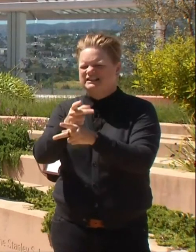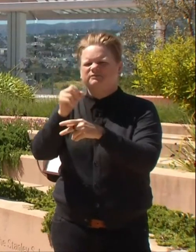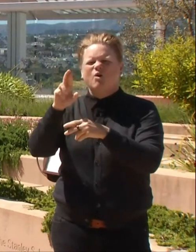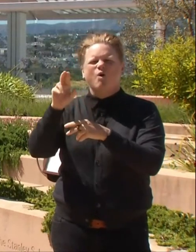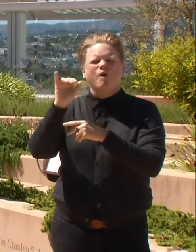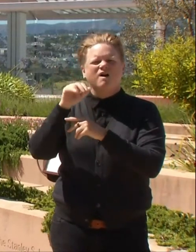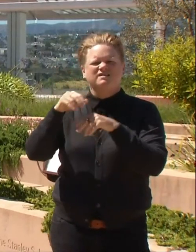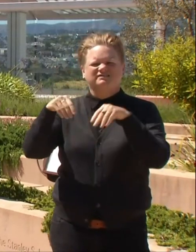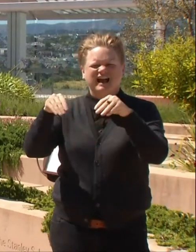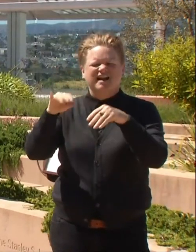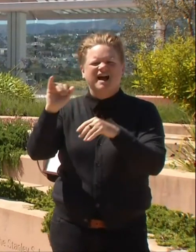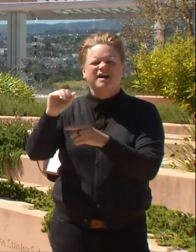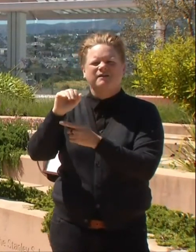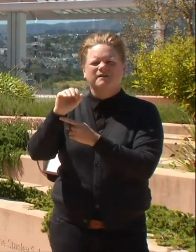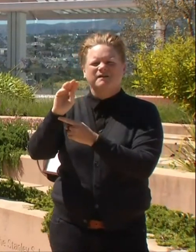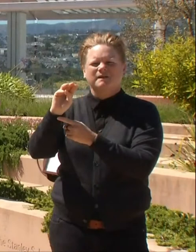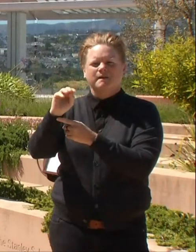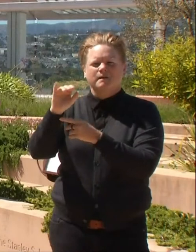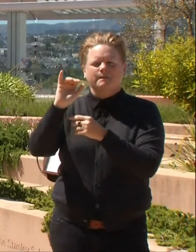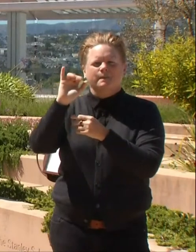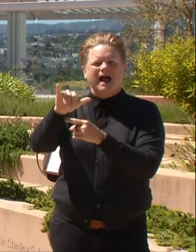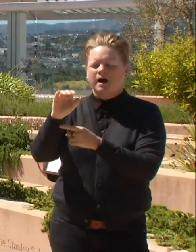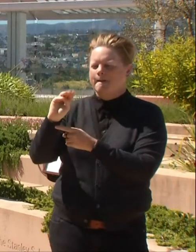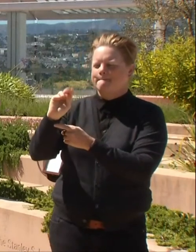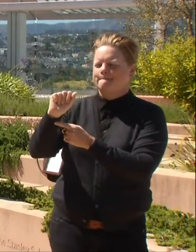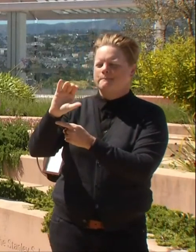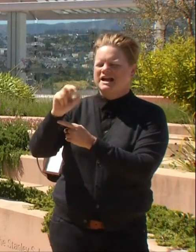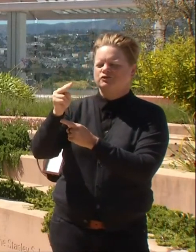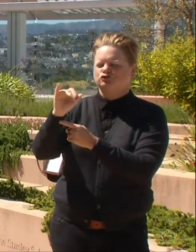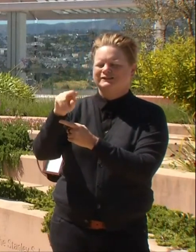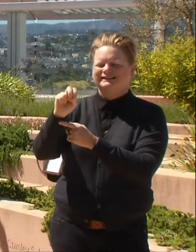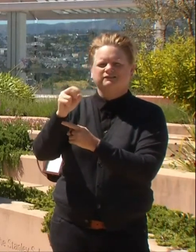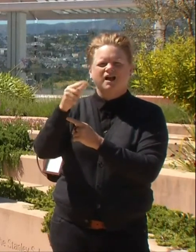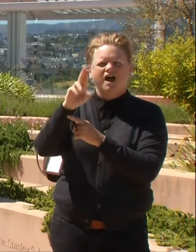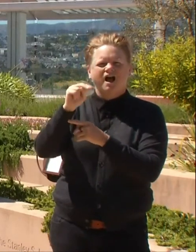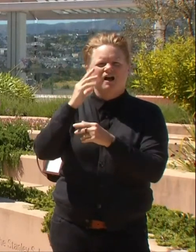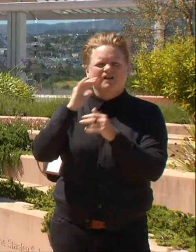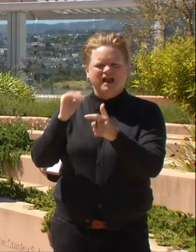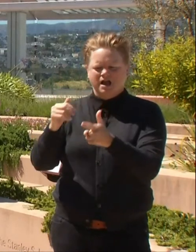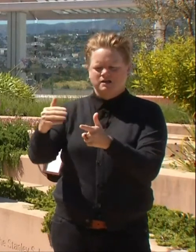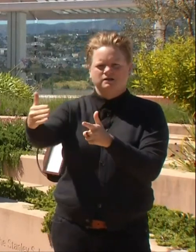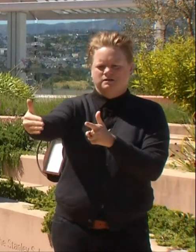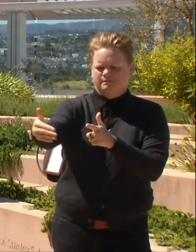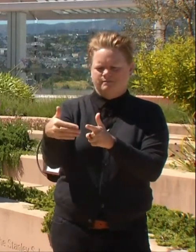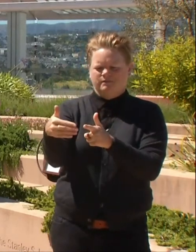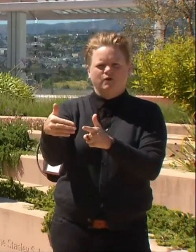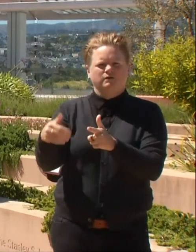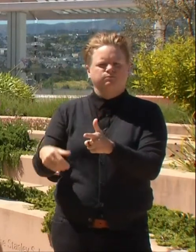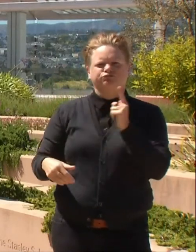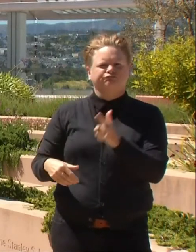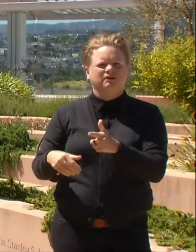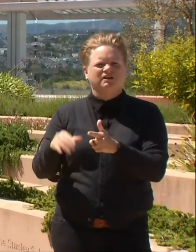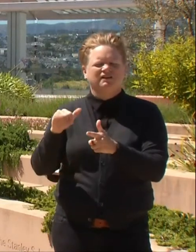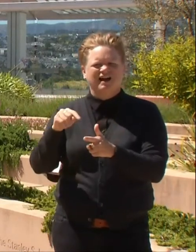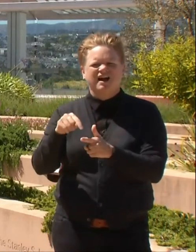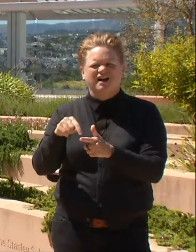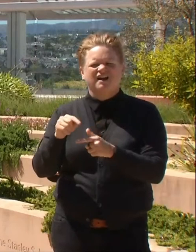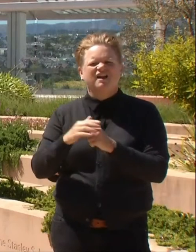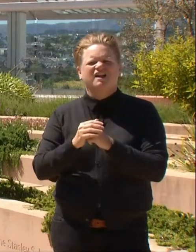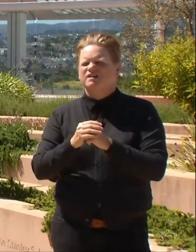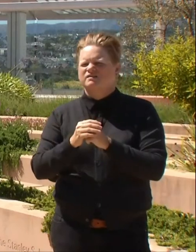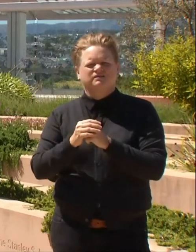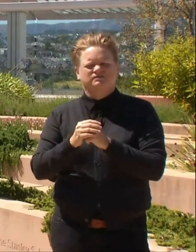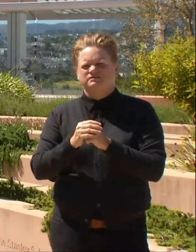think that assault weapons, as defined by California's law, fall in that category. So we're going to make our best case at the next level, seek the reversal of which we